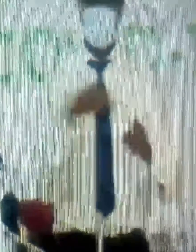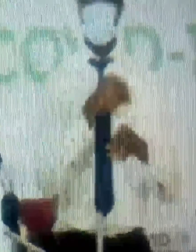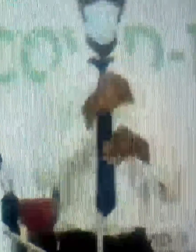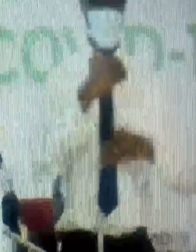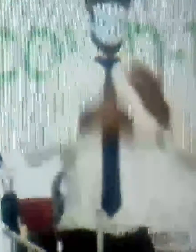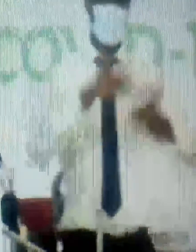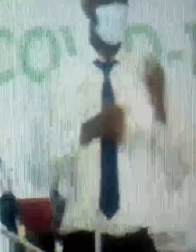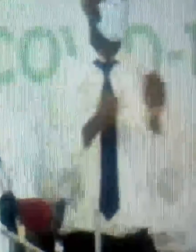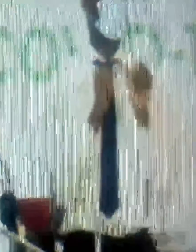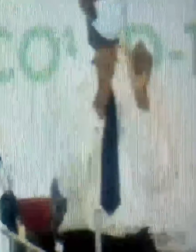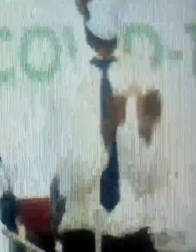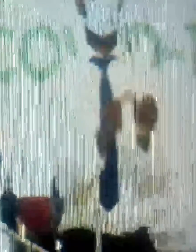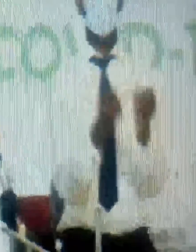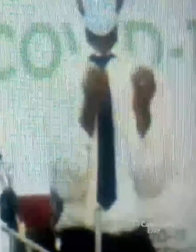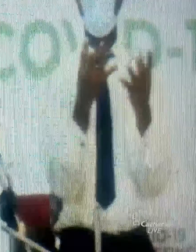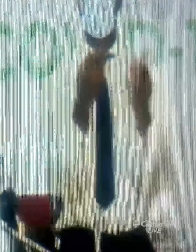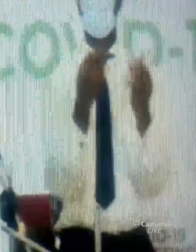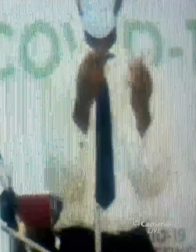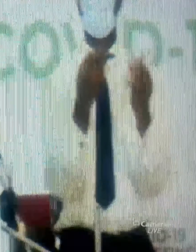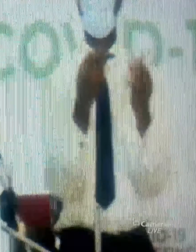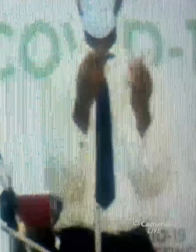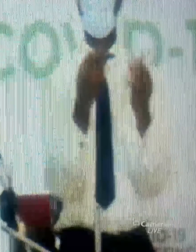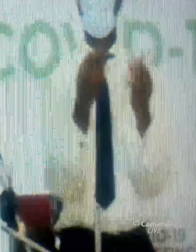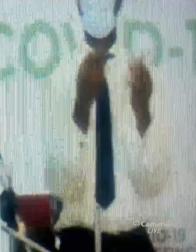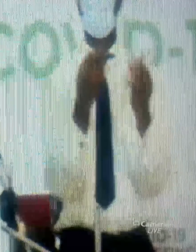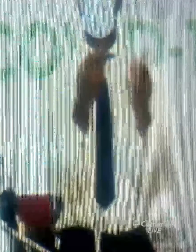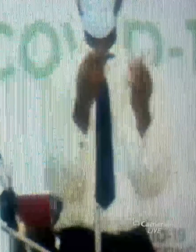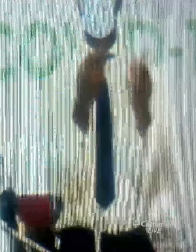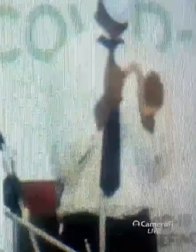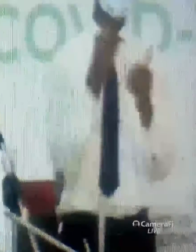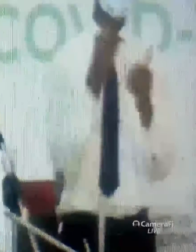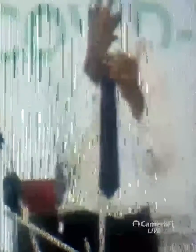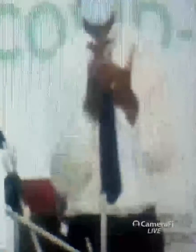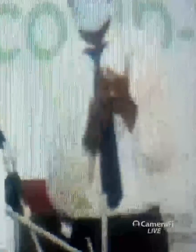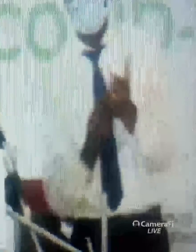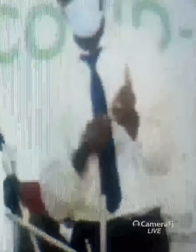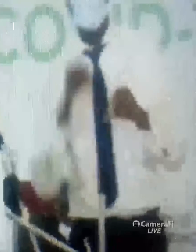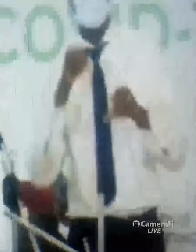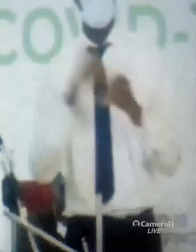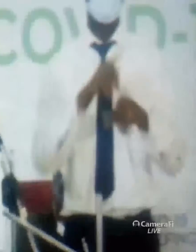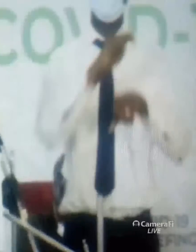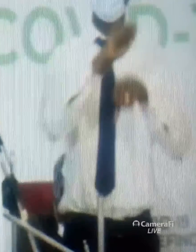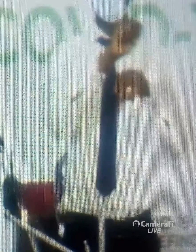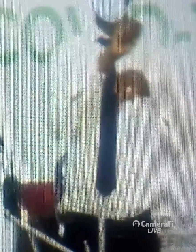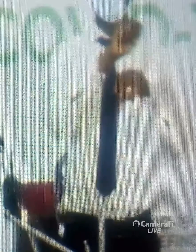many researches are going on, both in Western medicine and, of course,